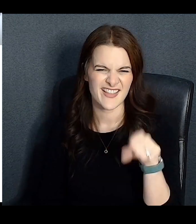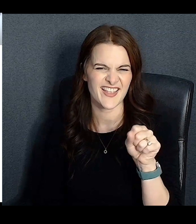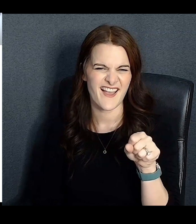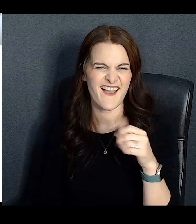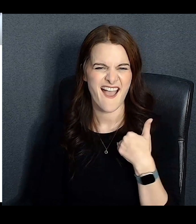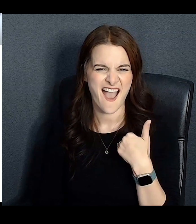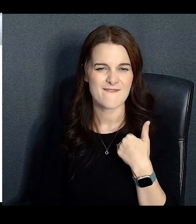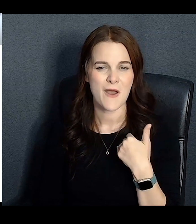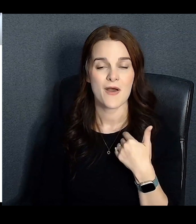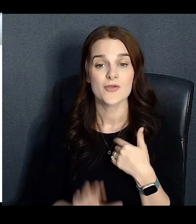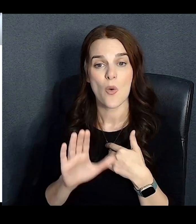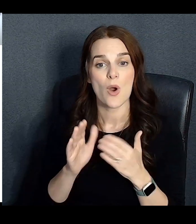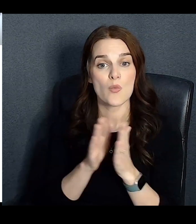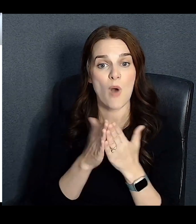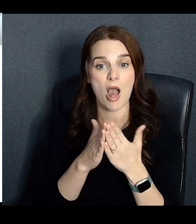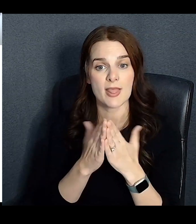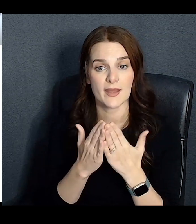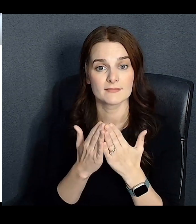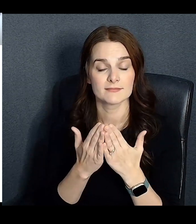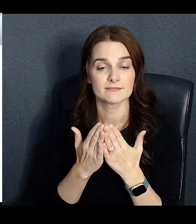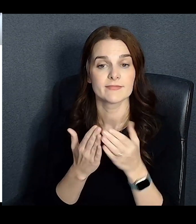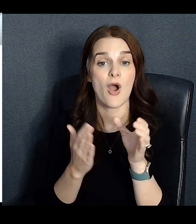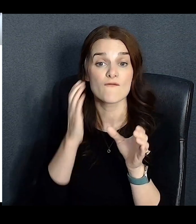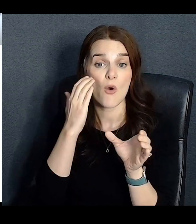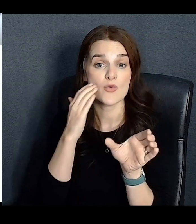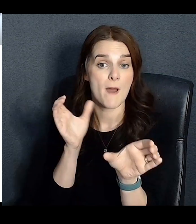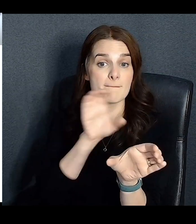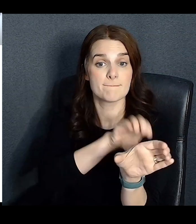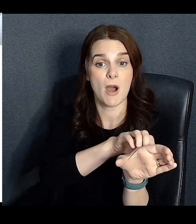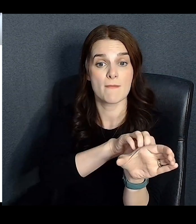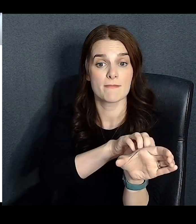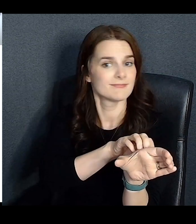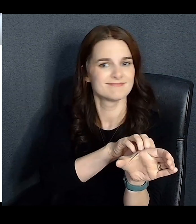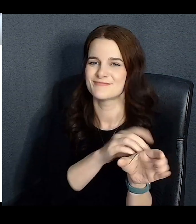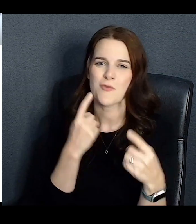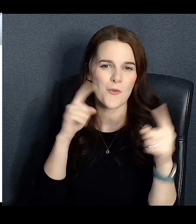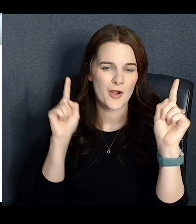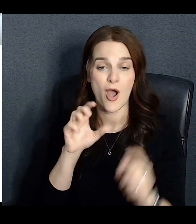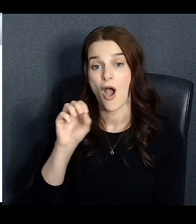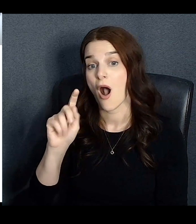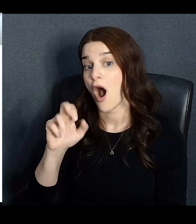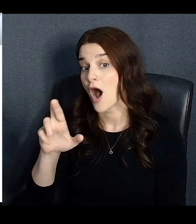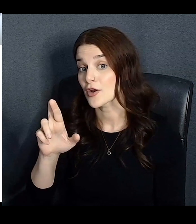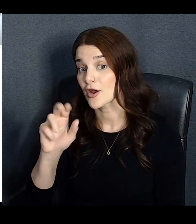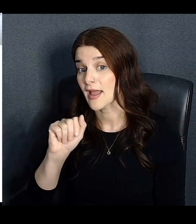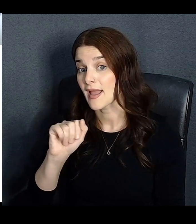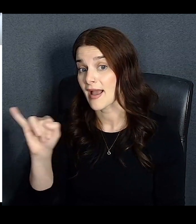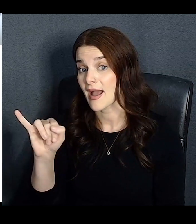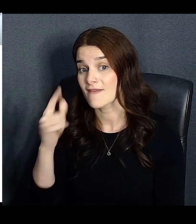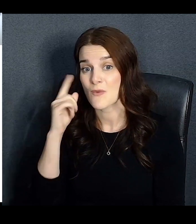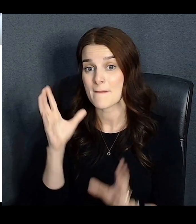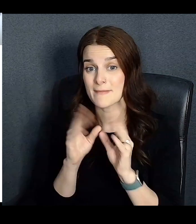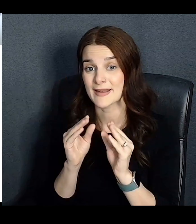Oh yeah. Yeah, if you have your wallet on the back of your phone, that might not work. Otter AI for meetings is a great